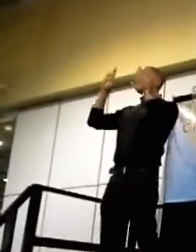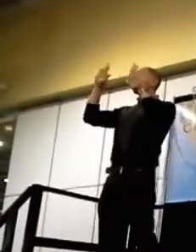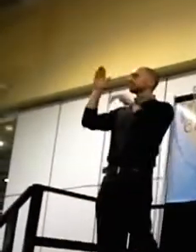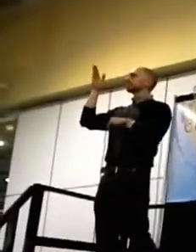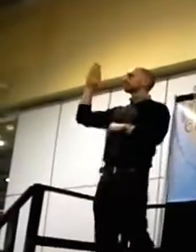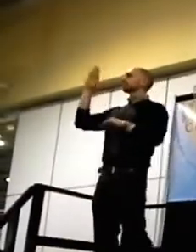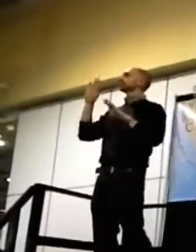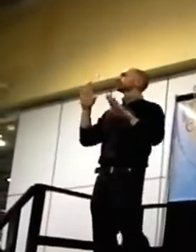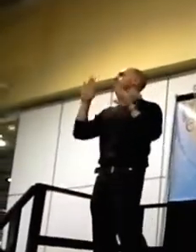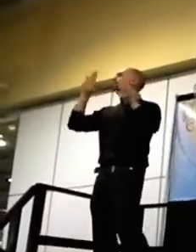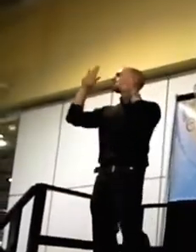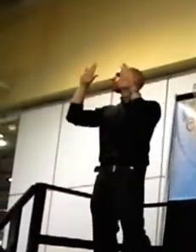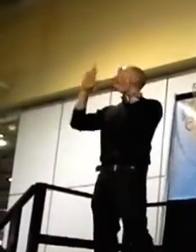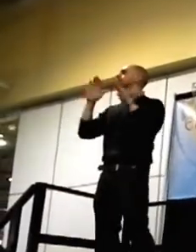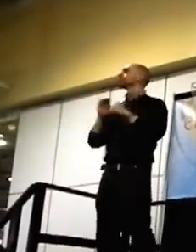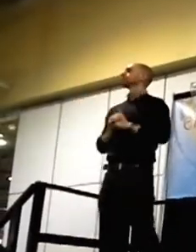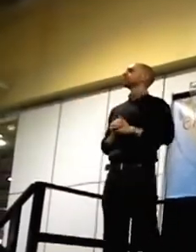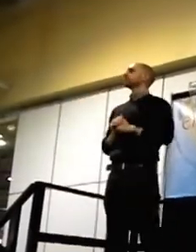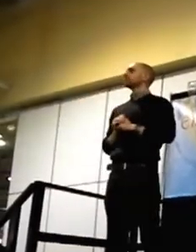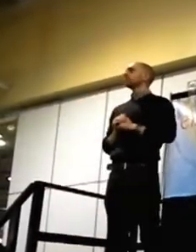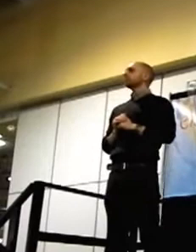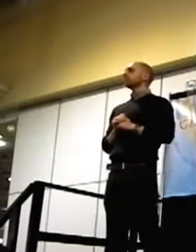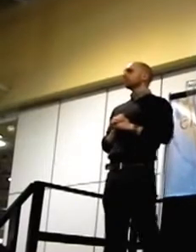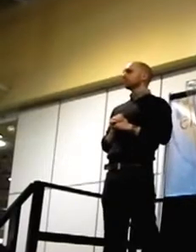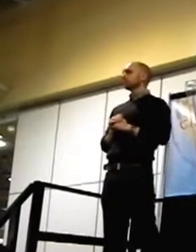Allahu Akbar, Allahu Akbar.